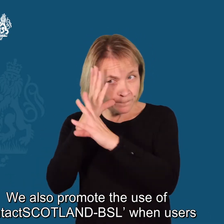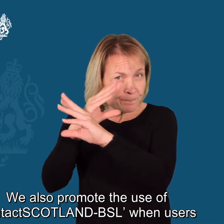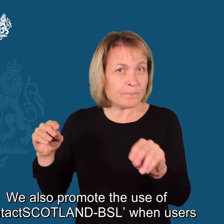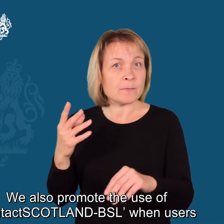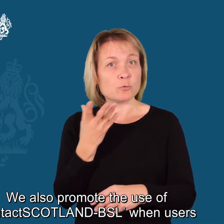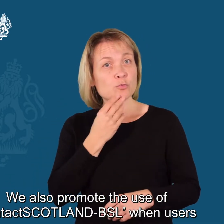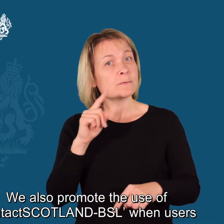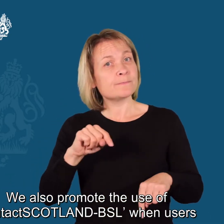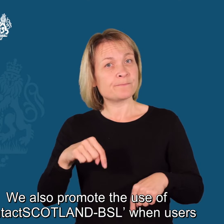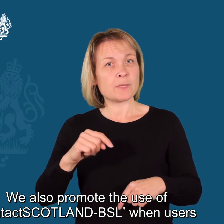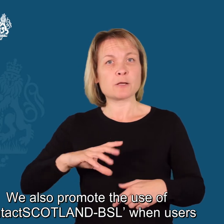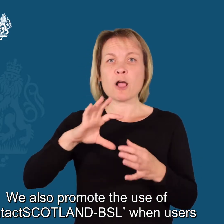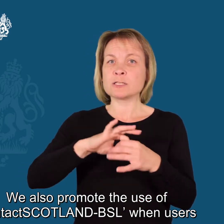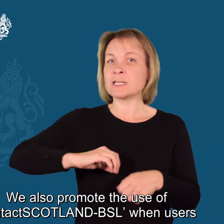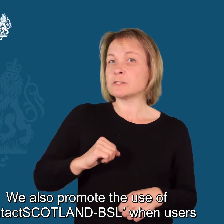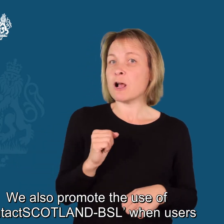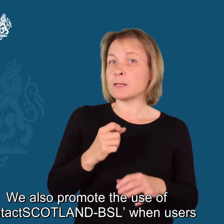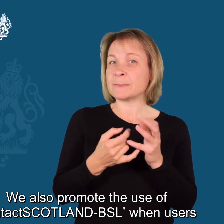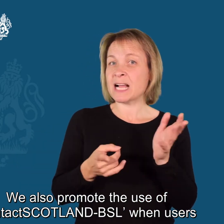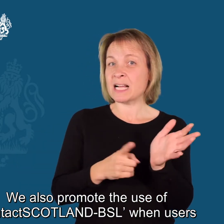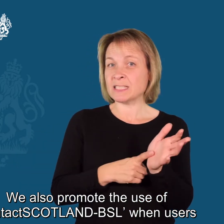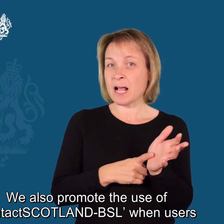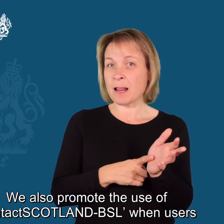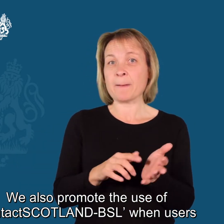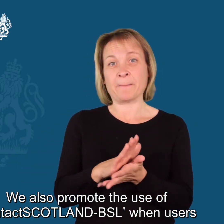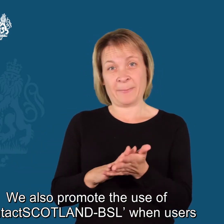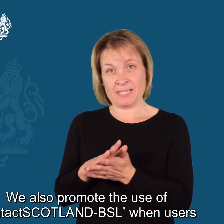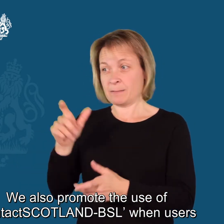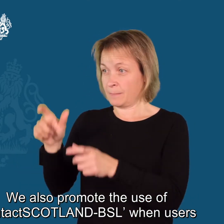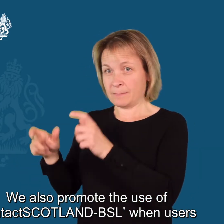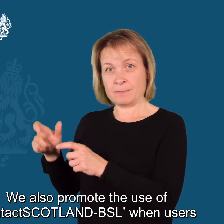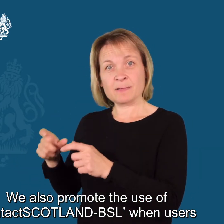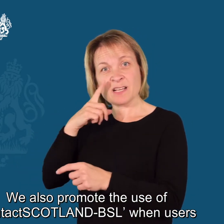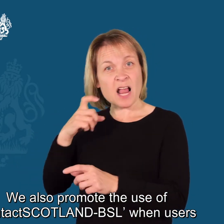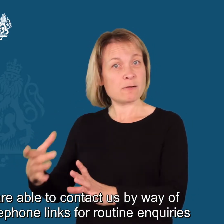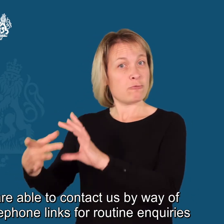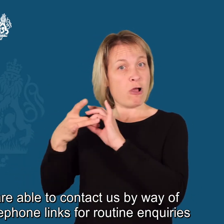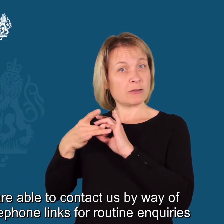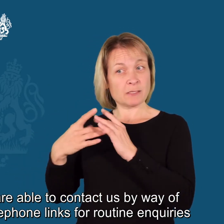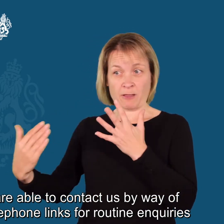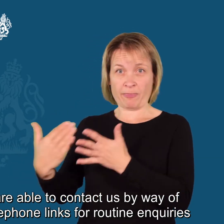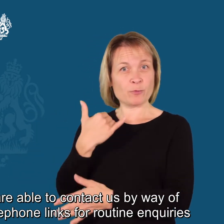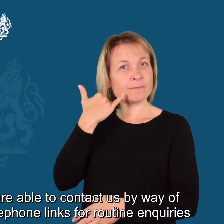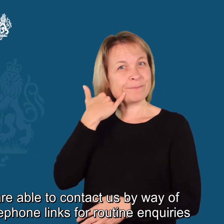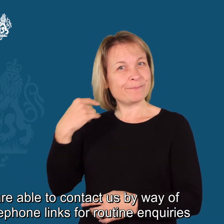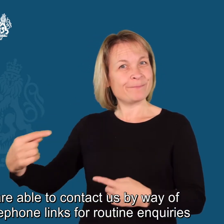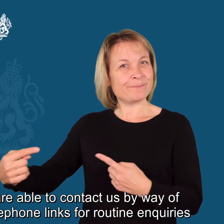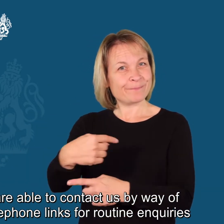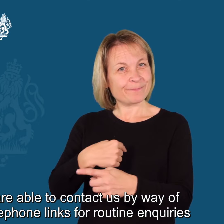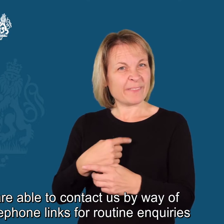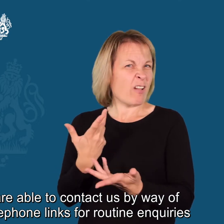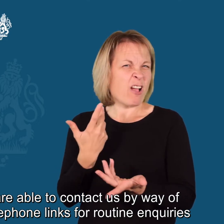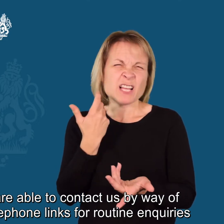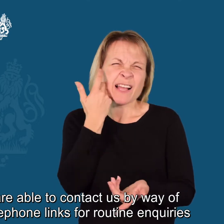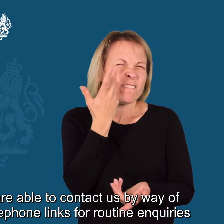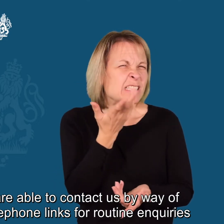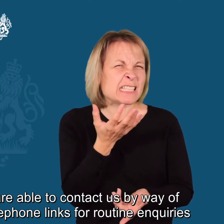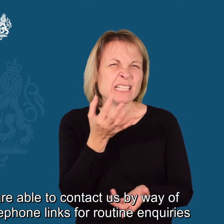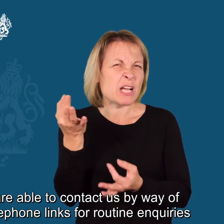We also promote the use of Contact Scotland BSL when users are able to contact us by way of telephone links for